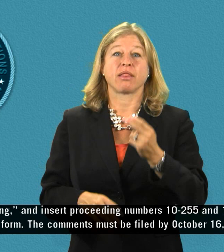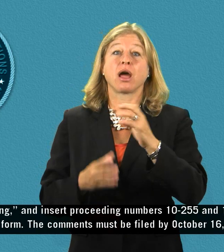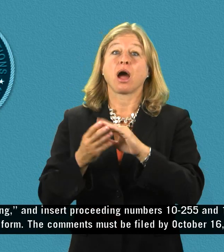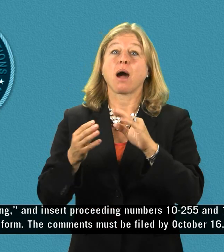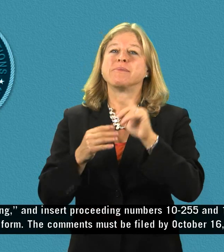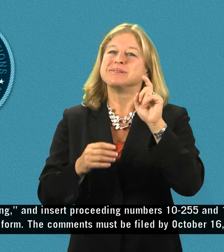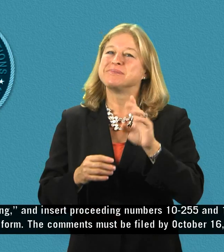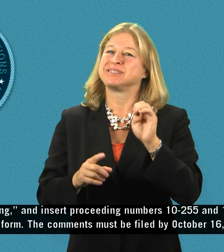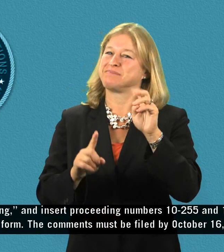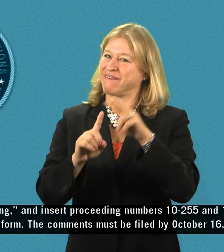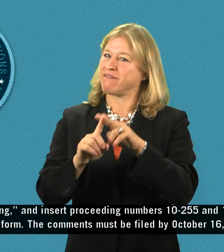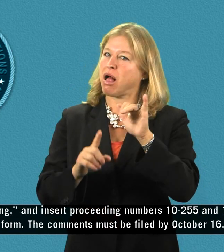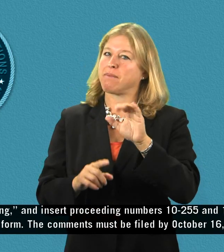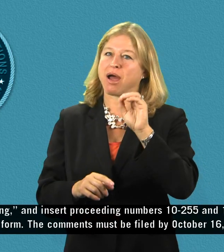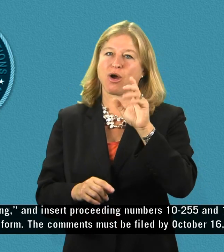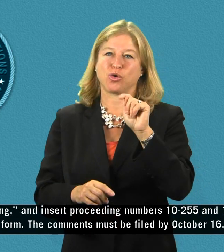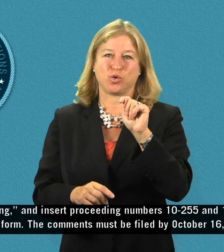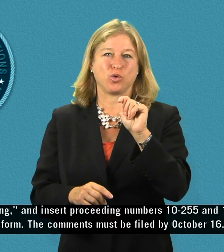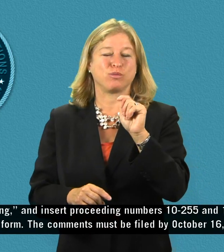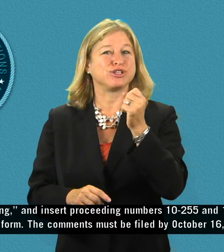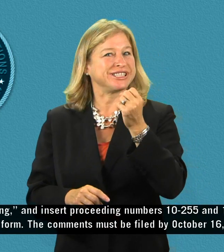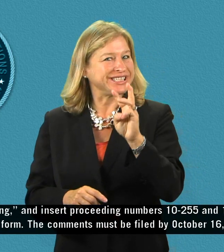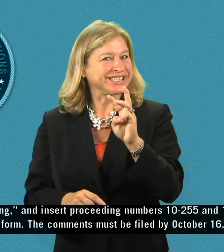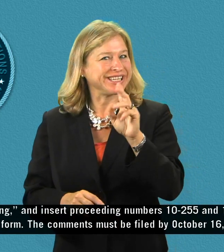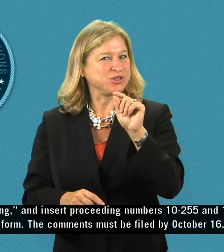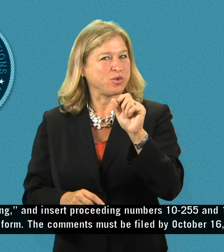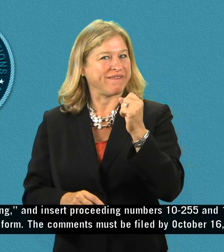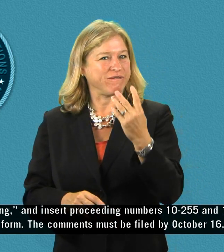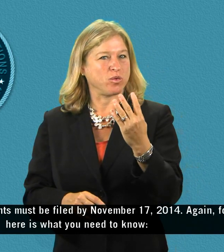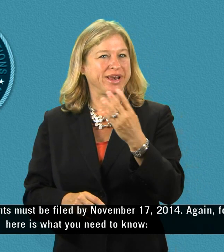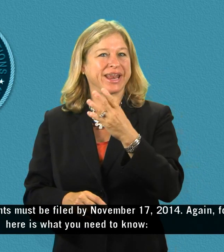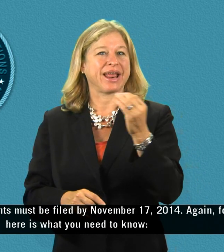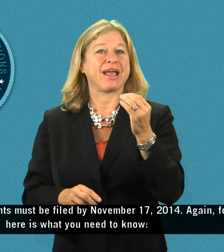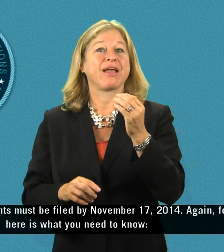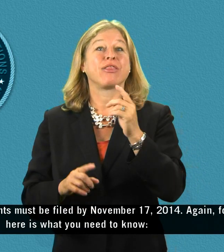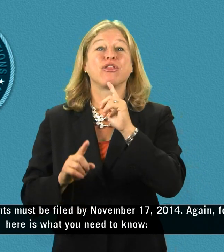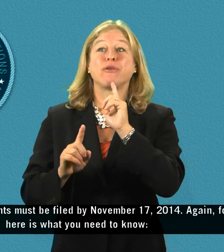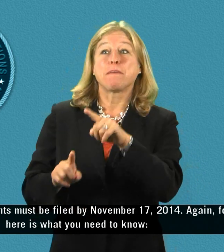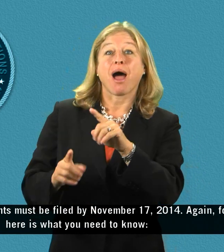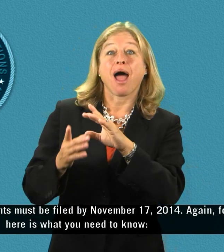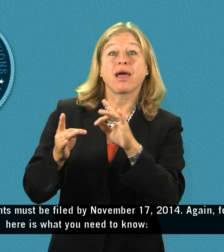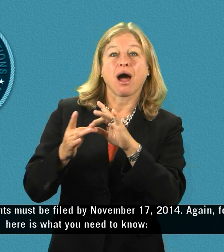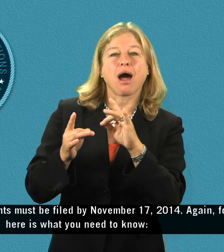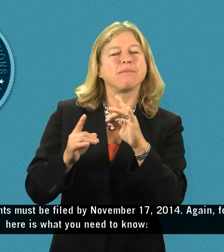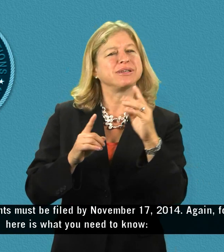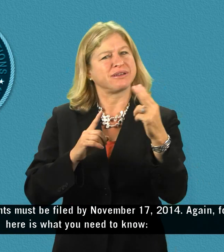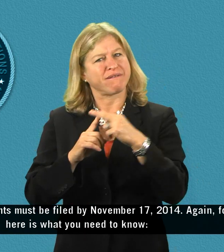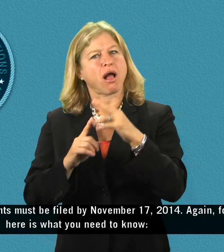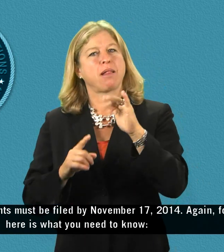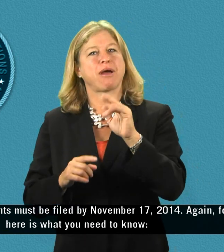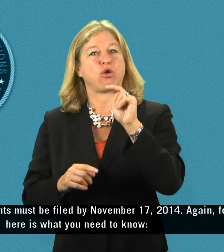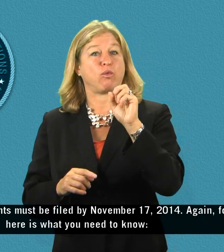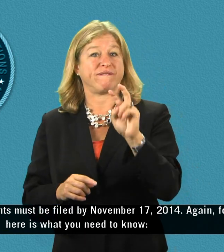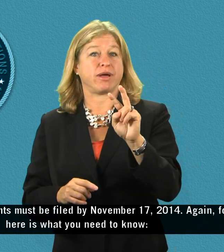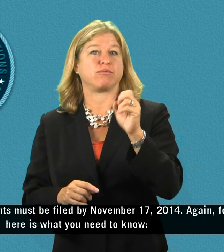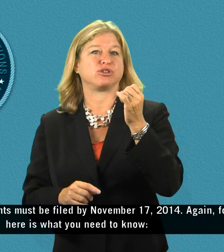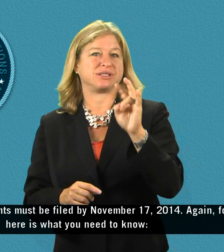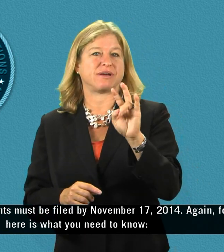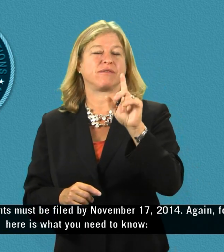form. The comments must be filed by October 16, 2014, and the reply comments must be filed by November 17,